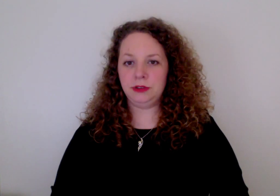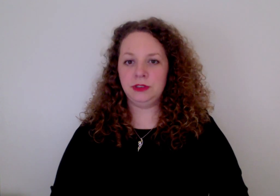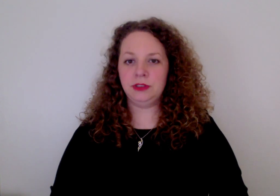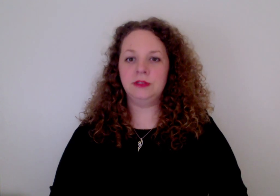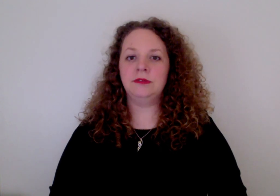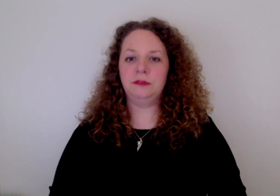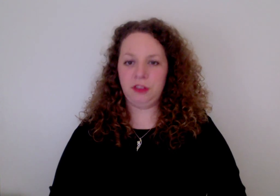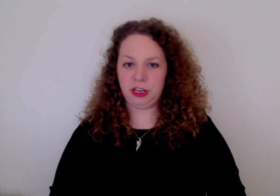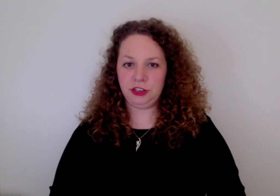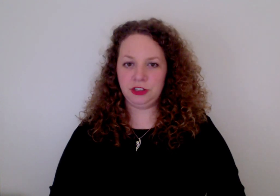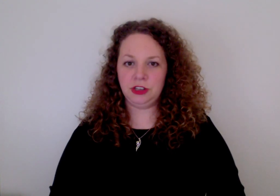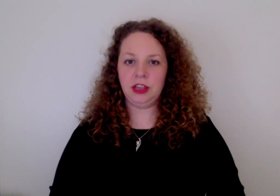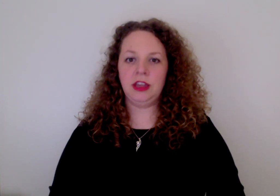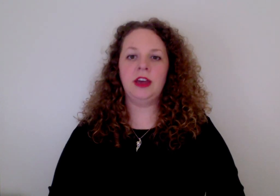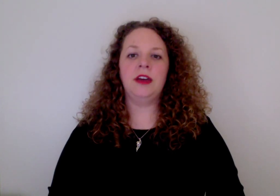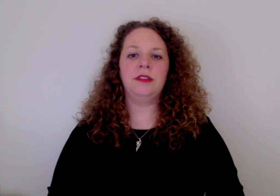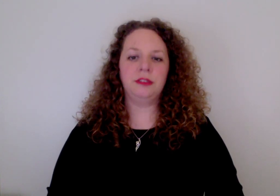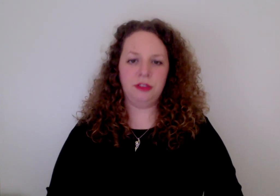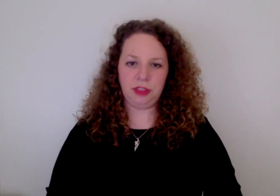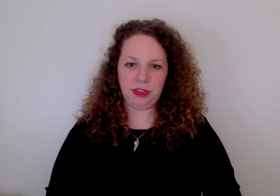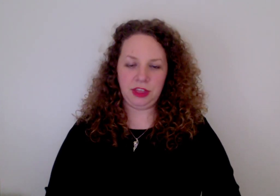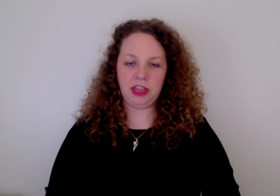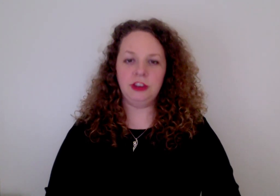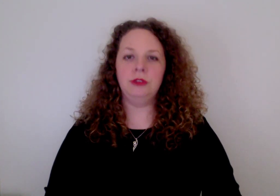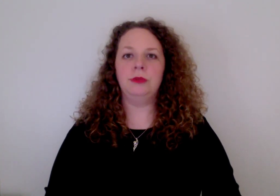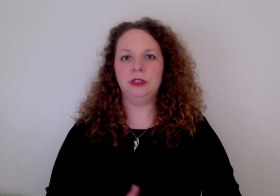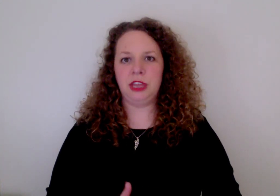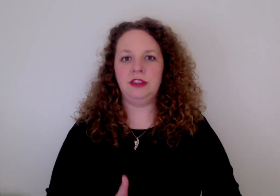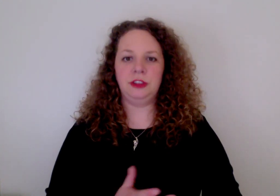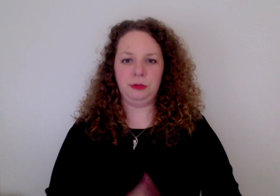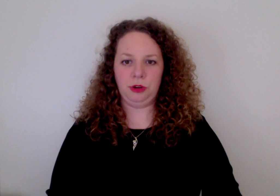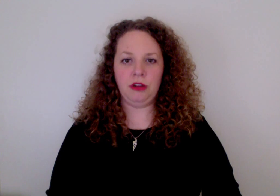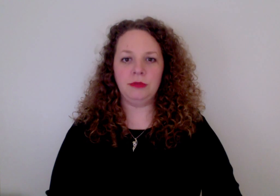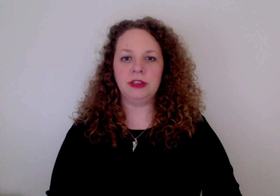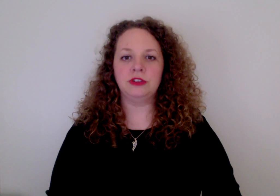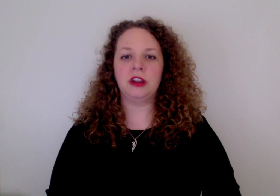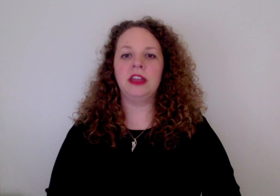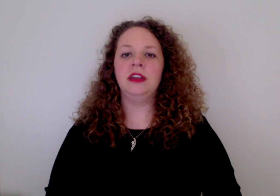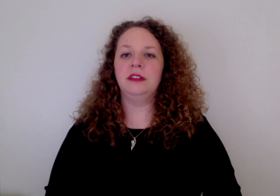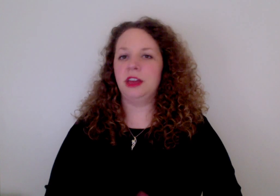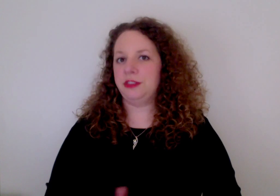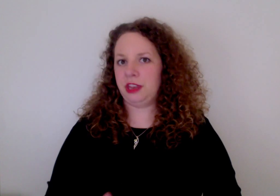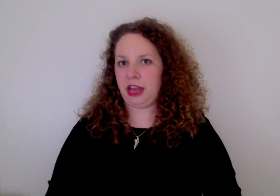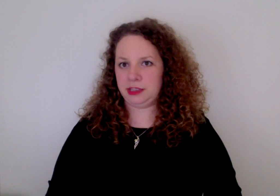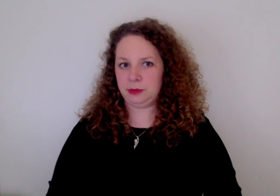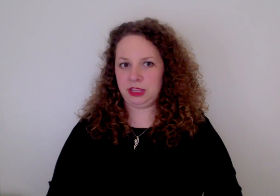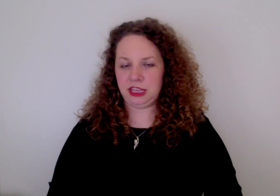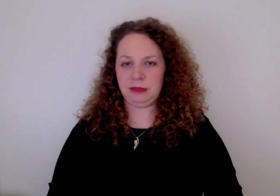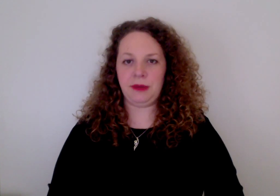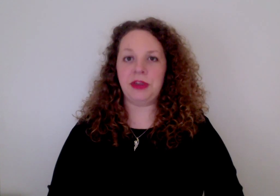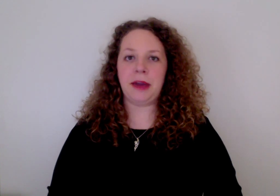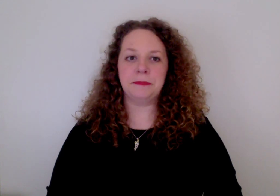papers, finish, and then you will say that you will call the restaurant and then ask what they think about that,